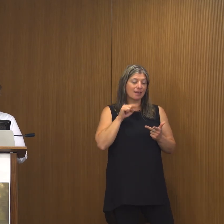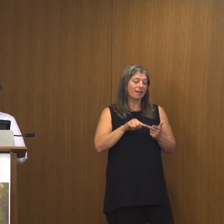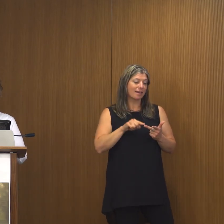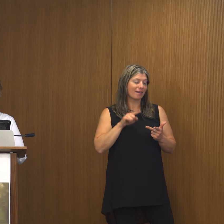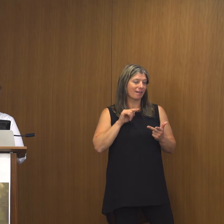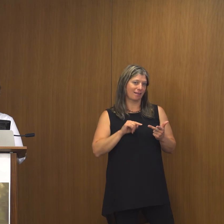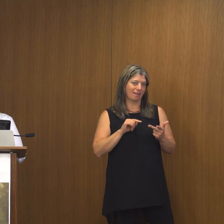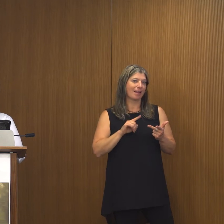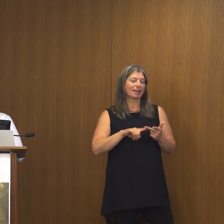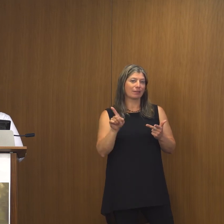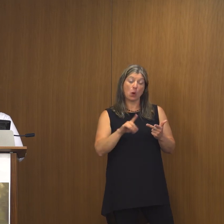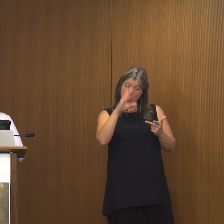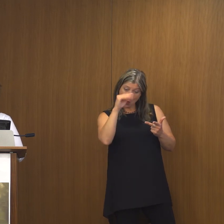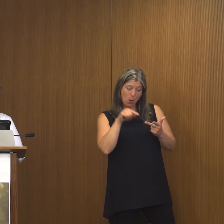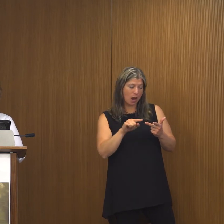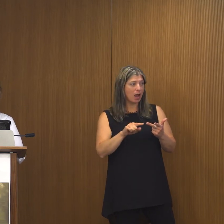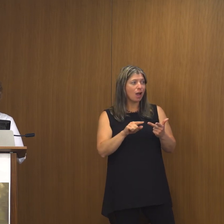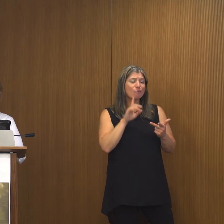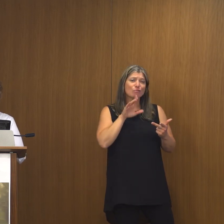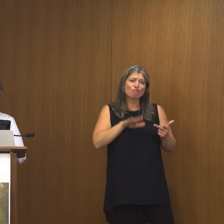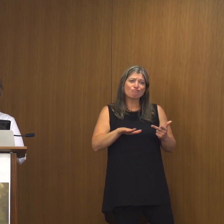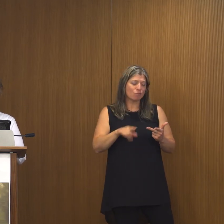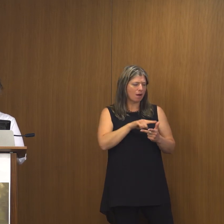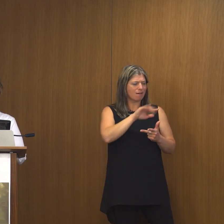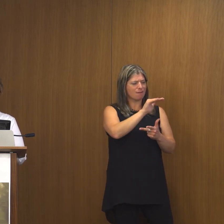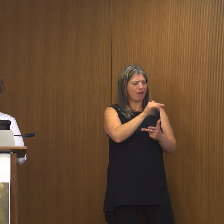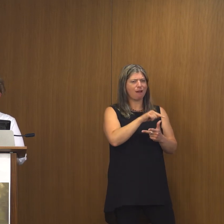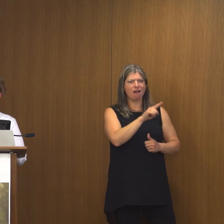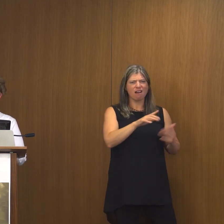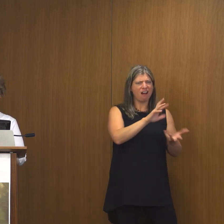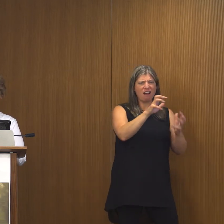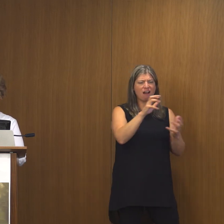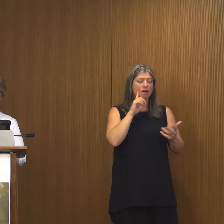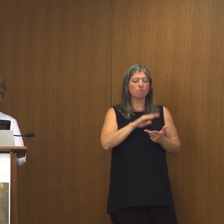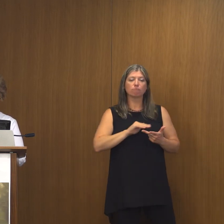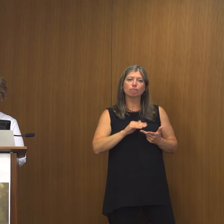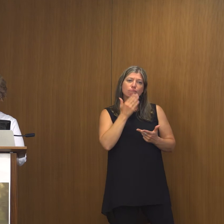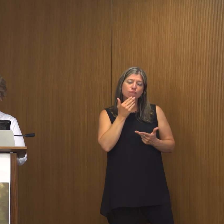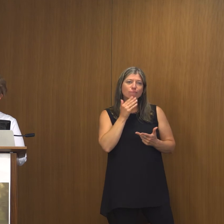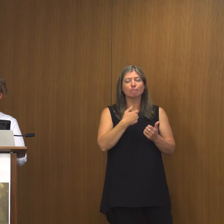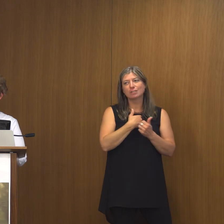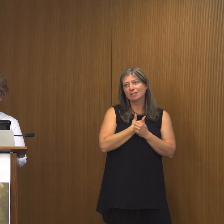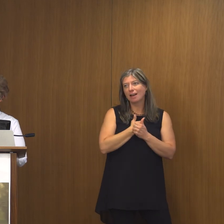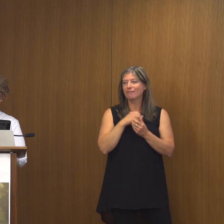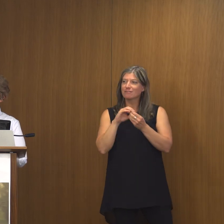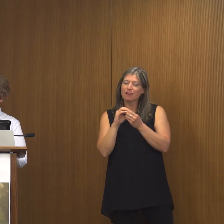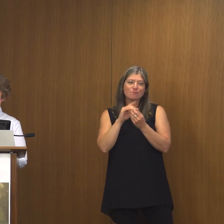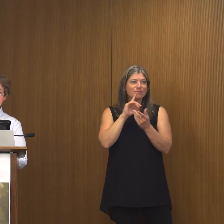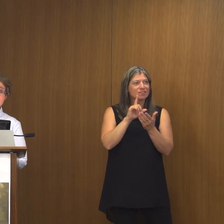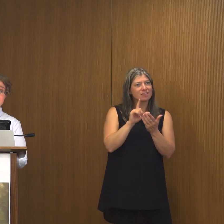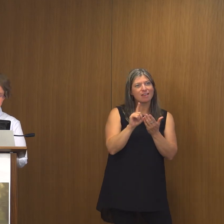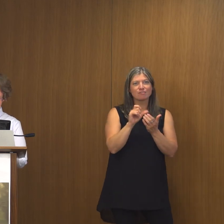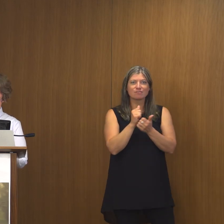ways, Phoenix was easygoing and affectionate, in love with his family and numbers and letters. As he grew, it became